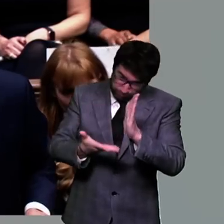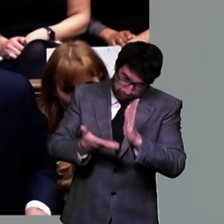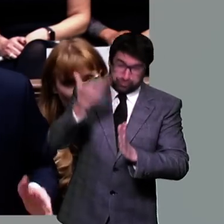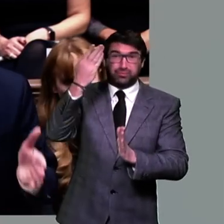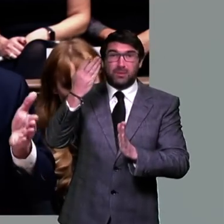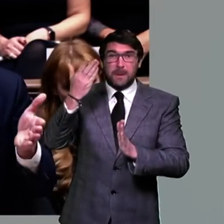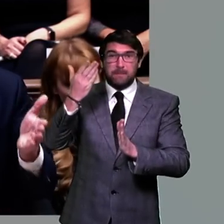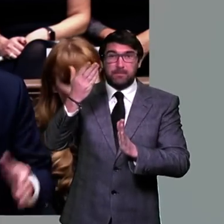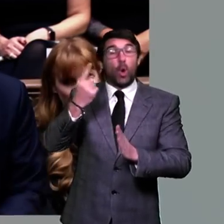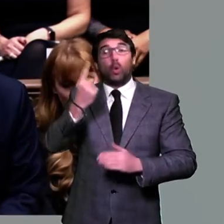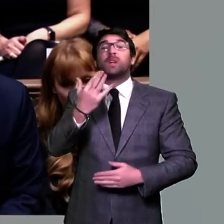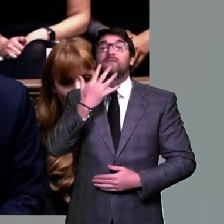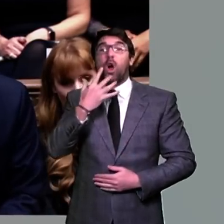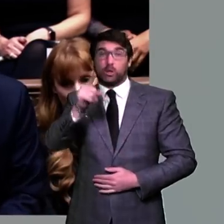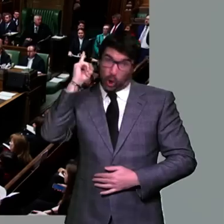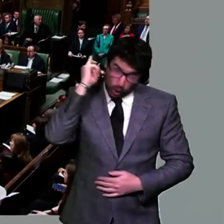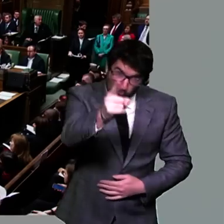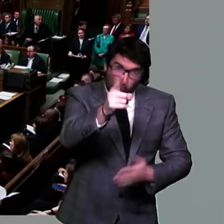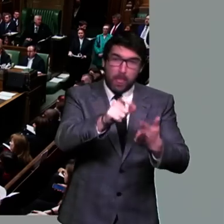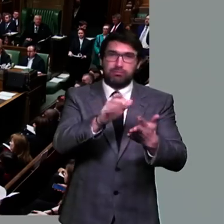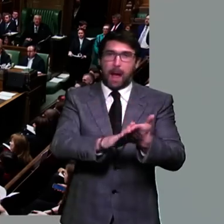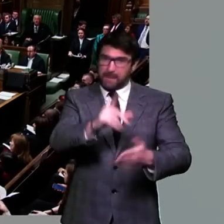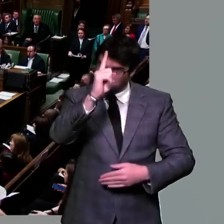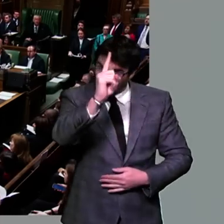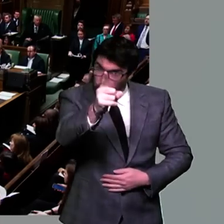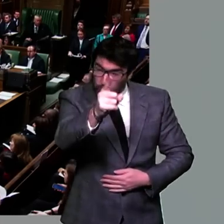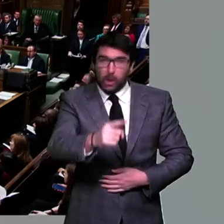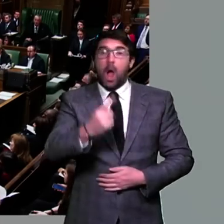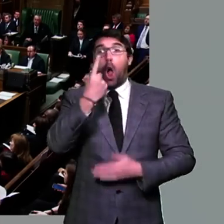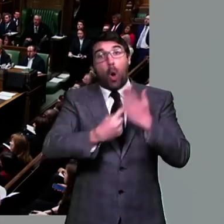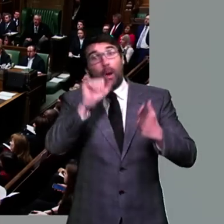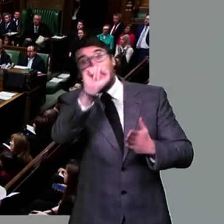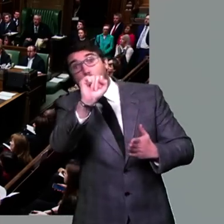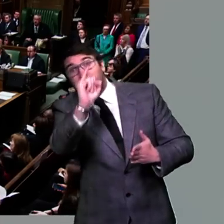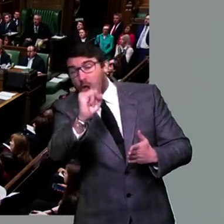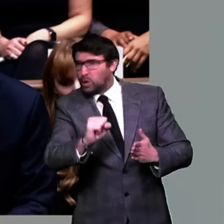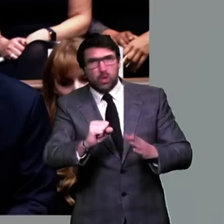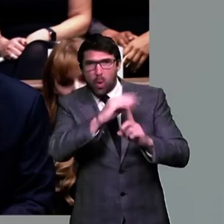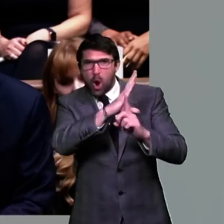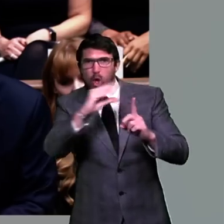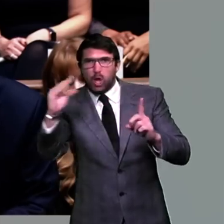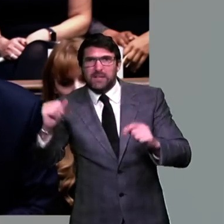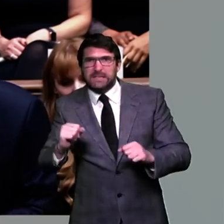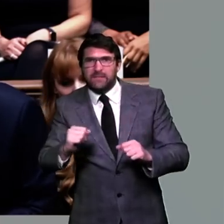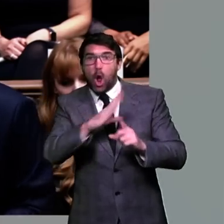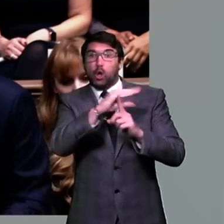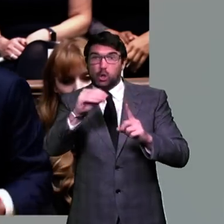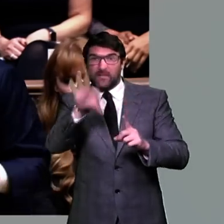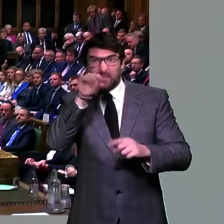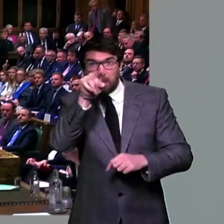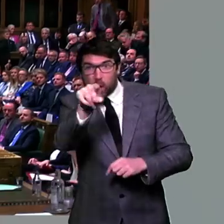there. They're keeping her there. Why on earth would anyone trust the Tories with the economy ever